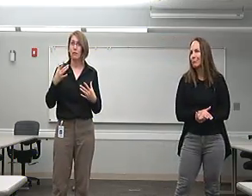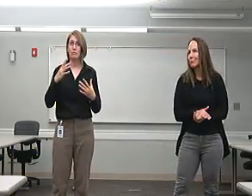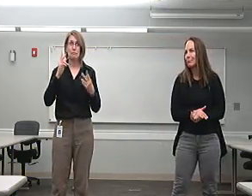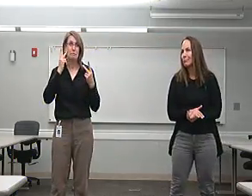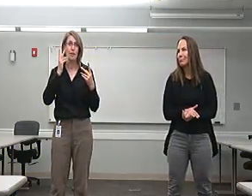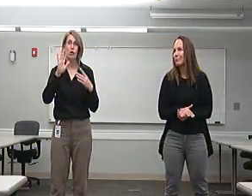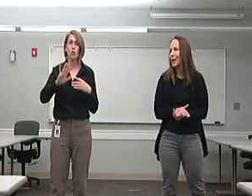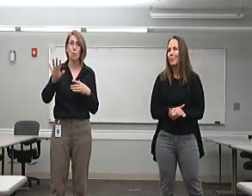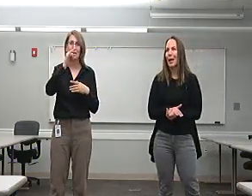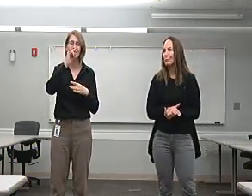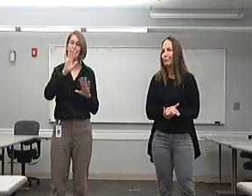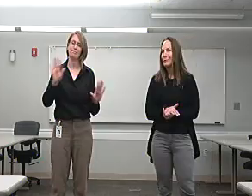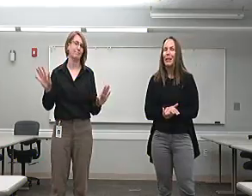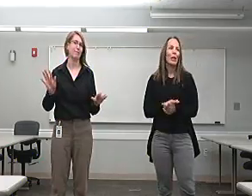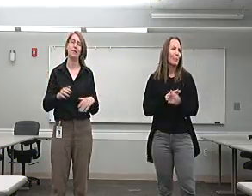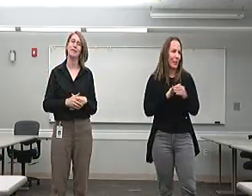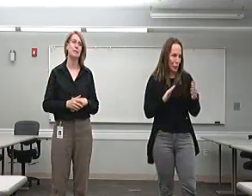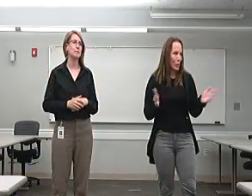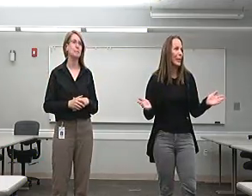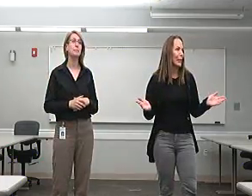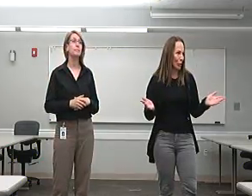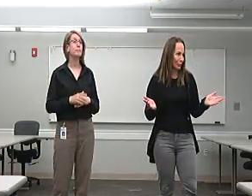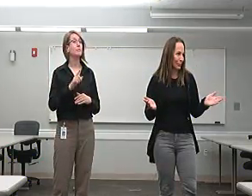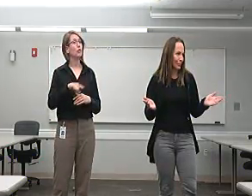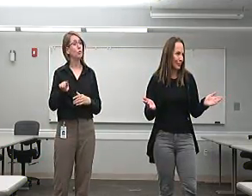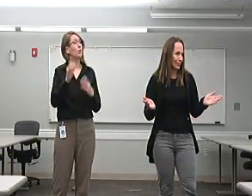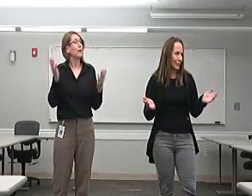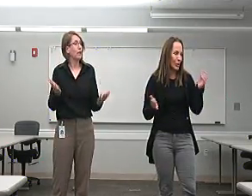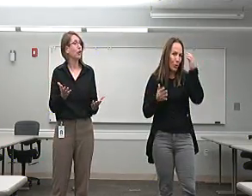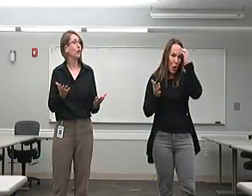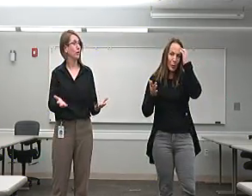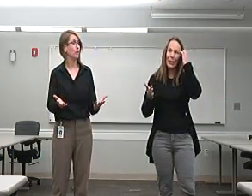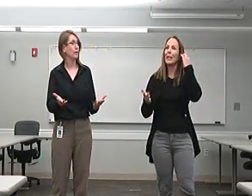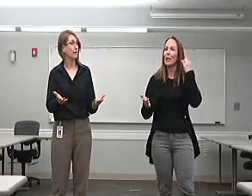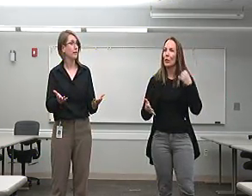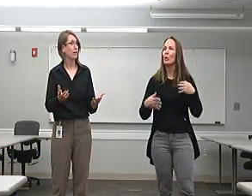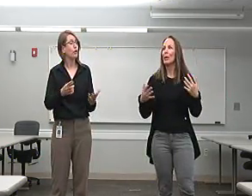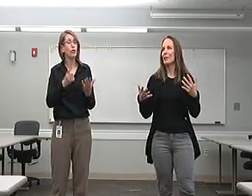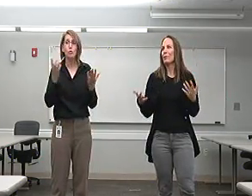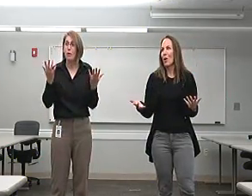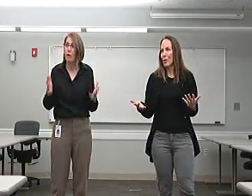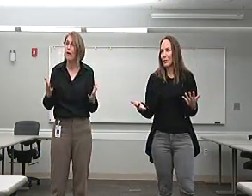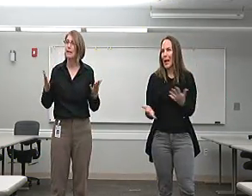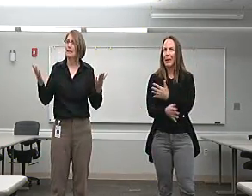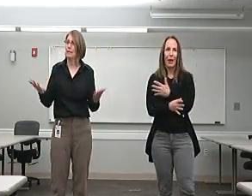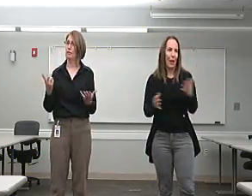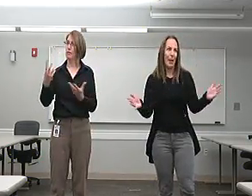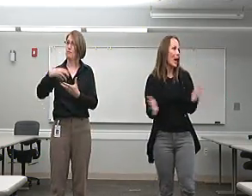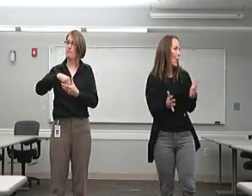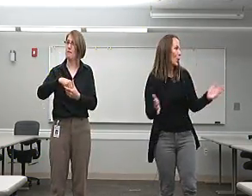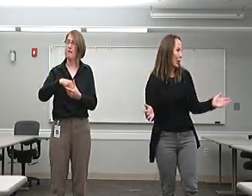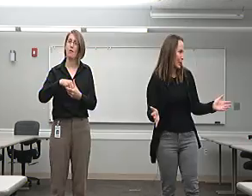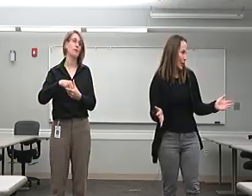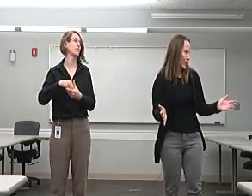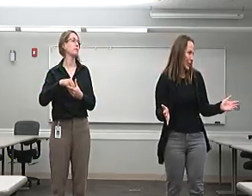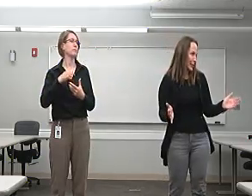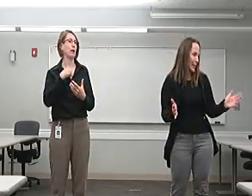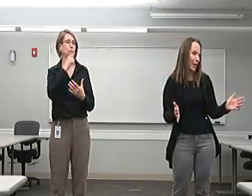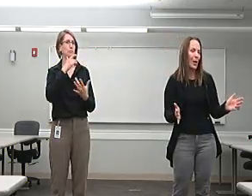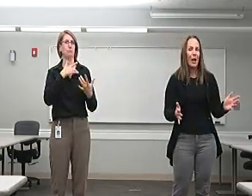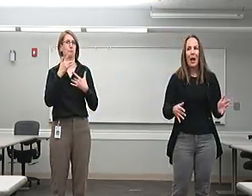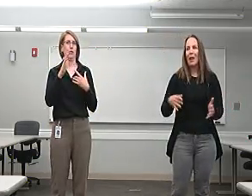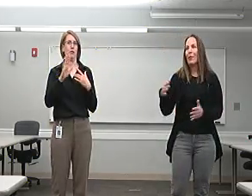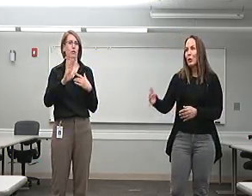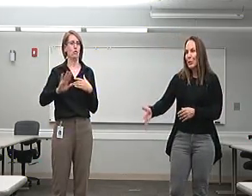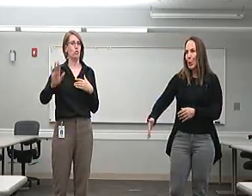not, because you're here. You're already here, you're involved. I'm not worried about your kids. Now, I've